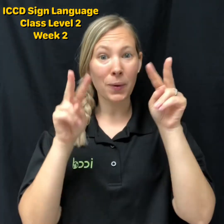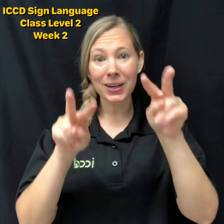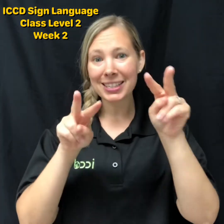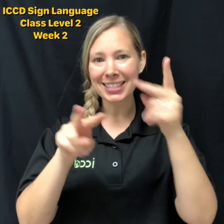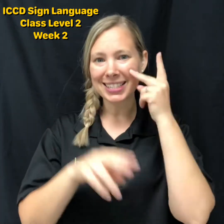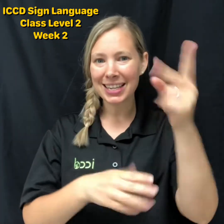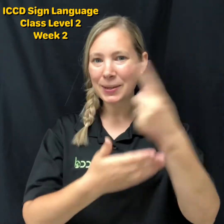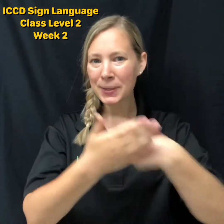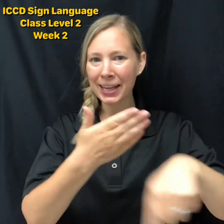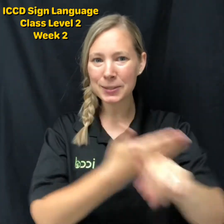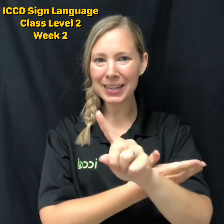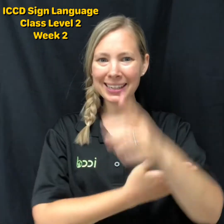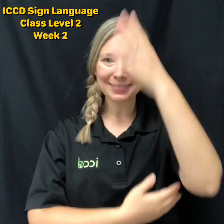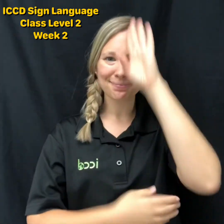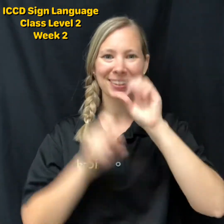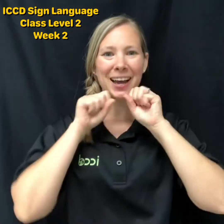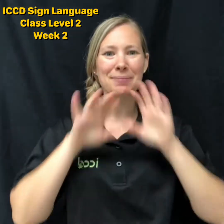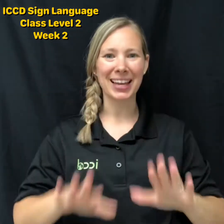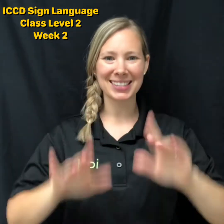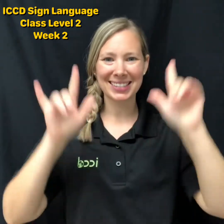forward to seeing you next week. God bless.